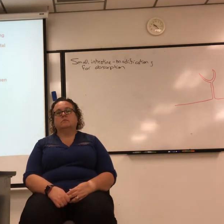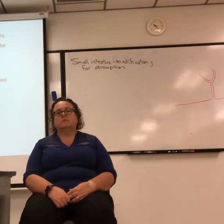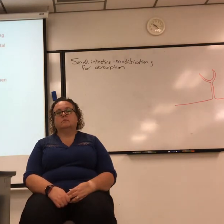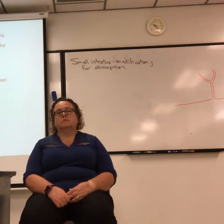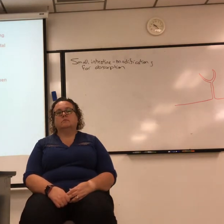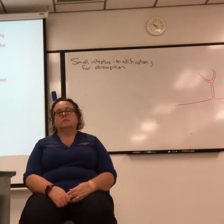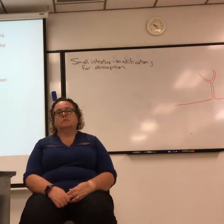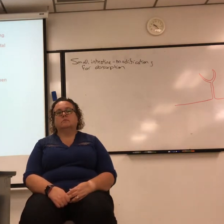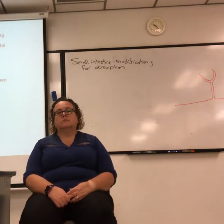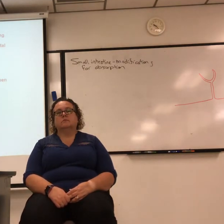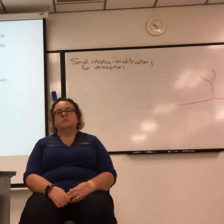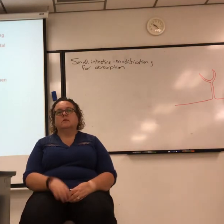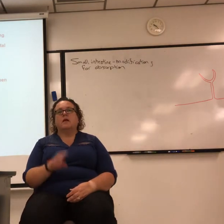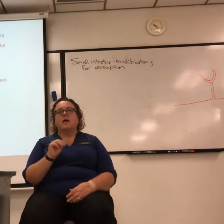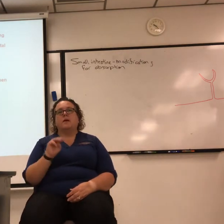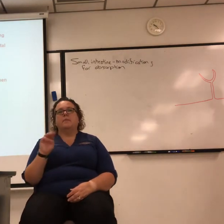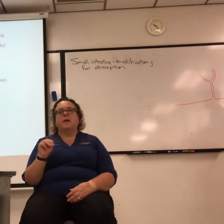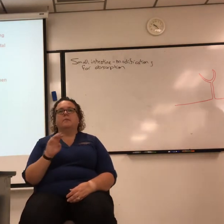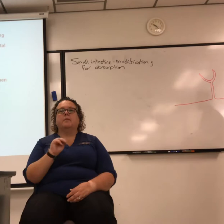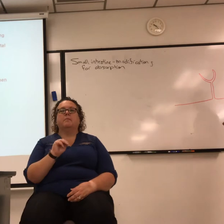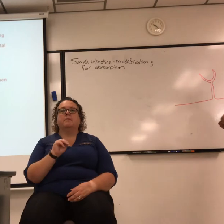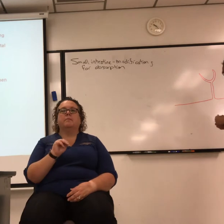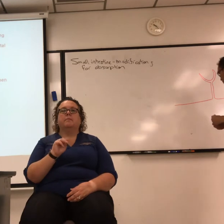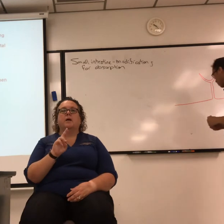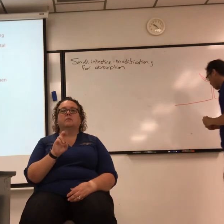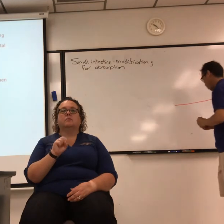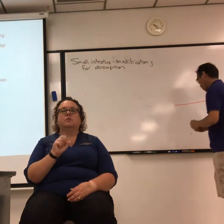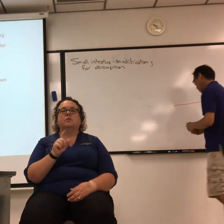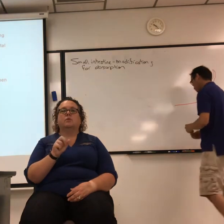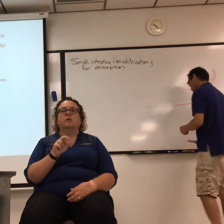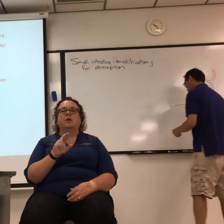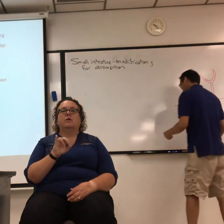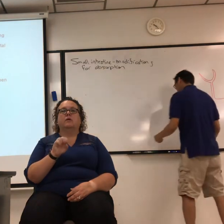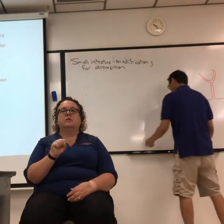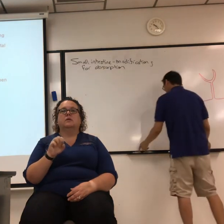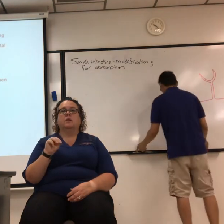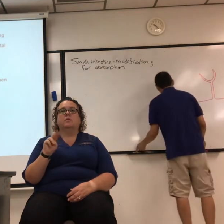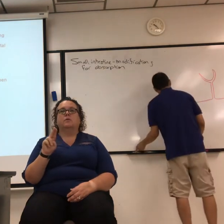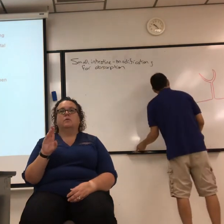MM, muscularis mucosa. Let me draw the rest of the epithelium over it.